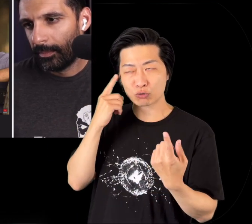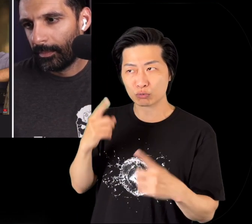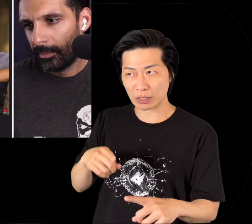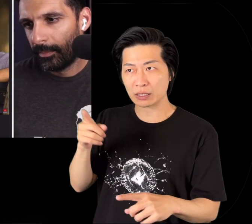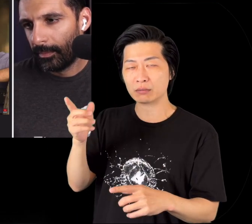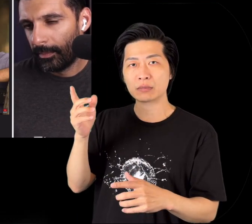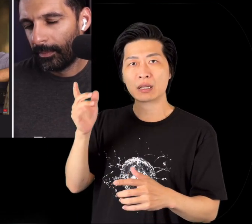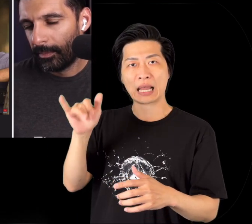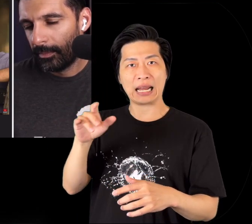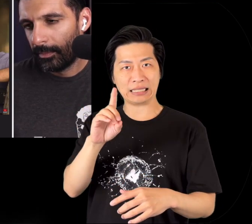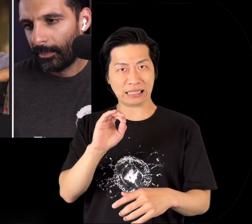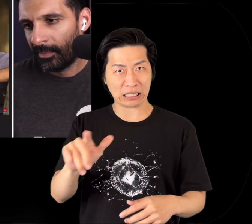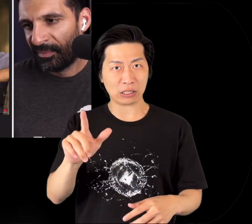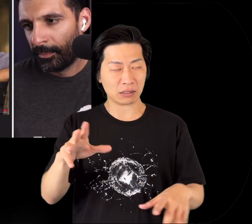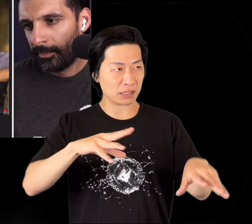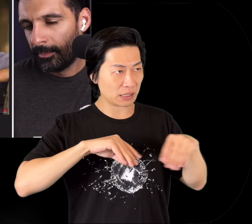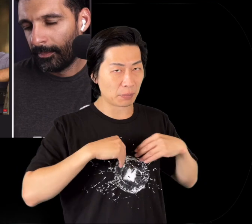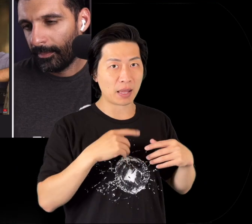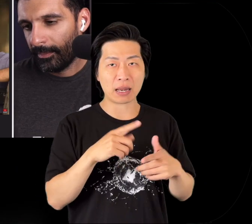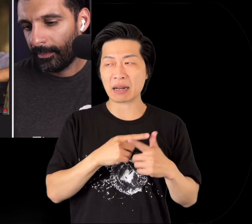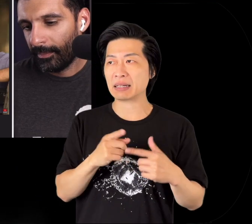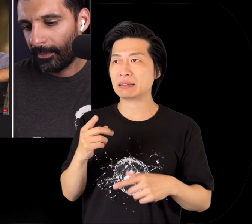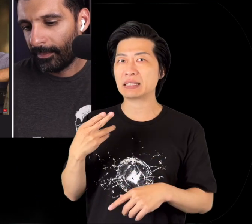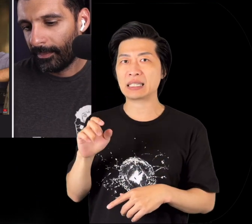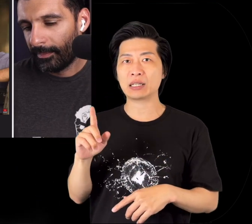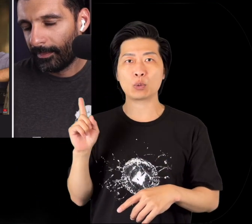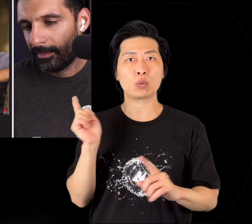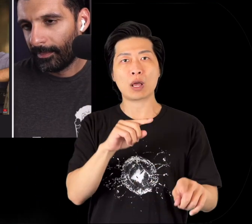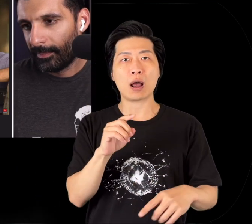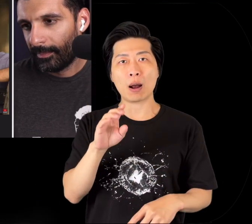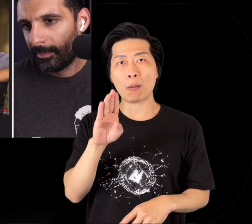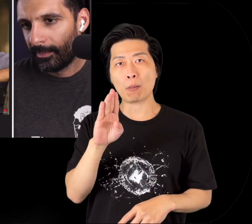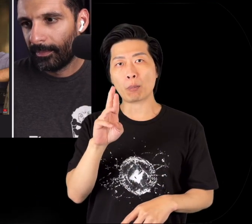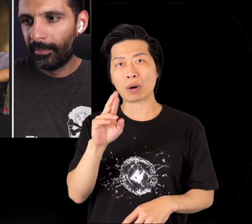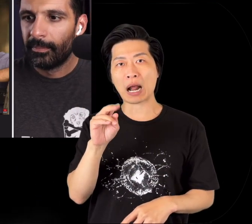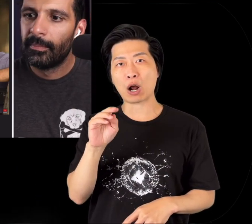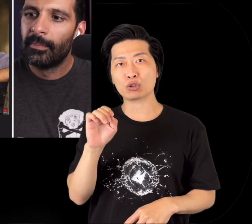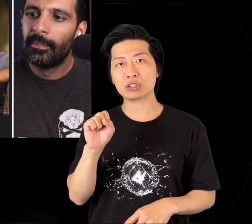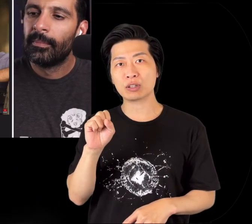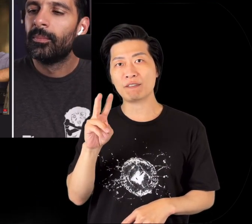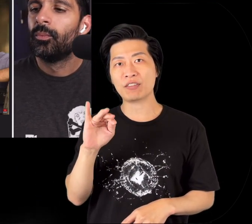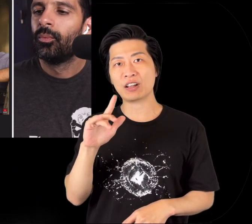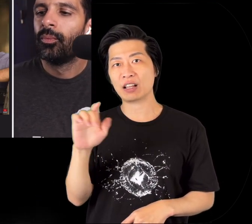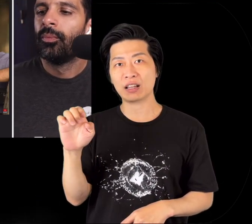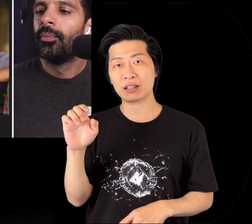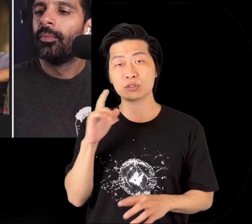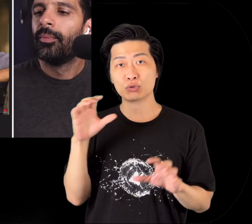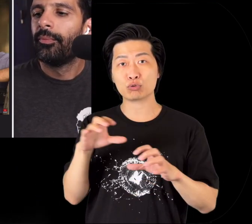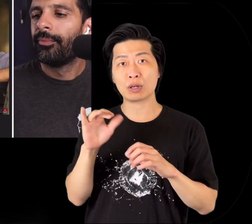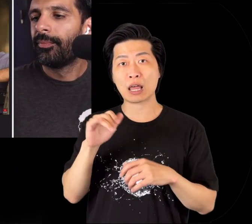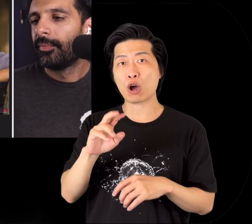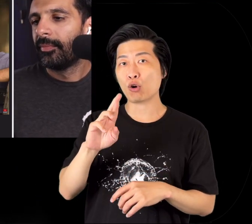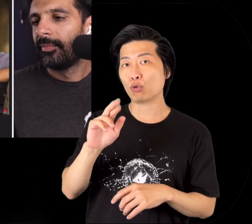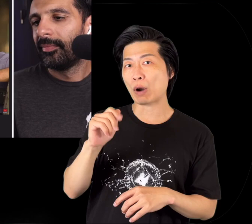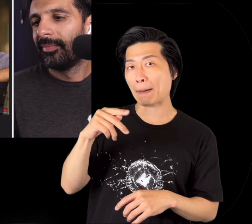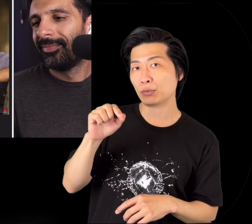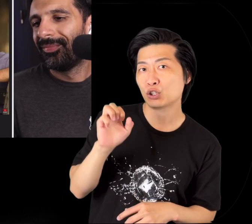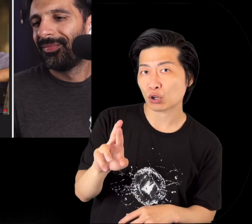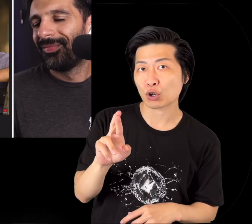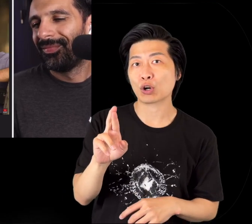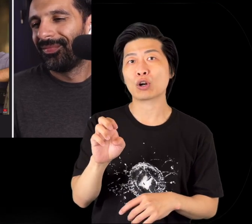going to get Twitter. The deal was accepted. And he went to Brownsville in order to do a Raptor